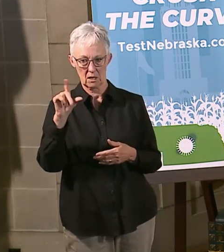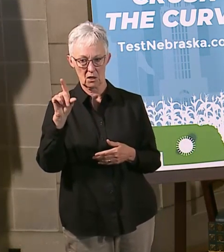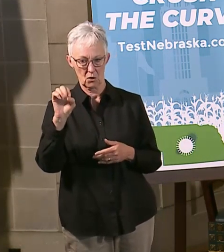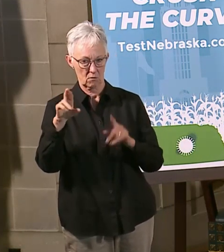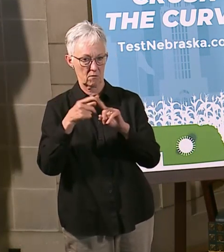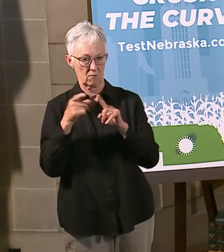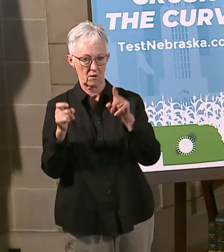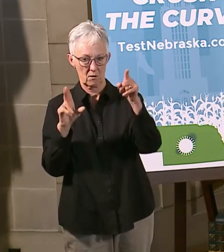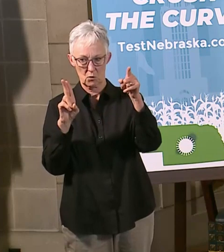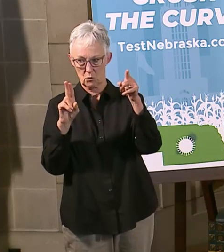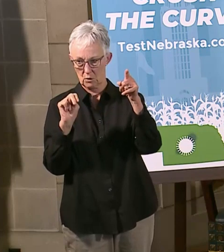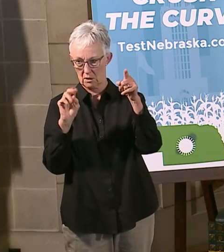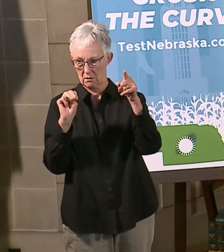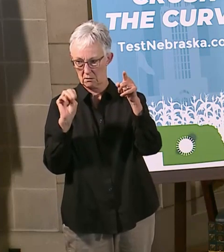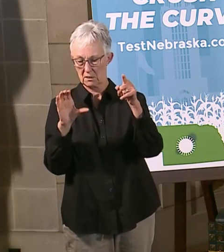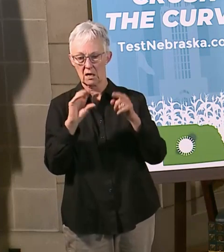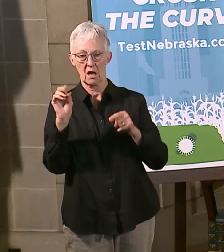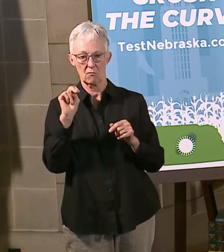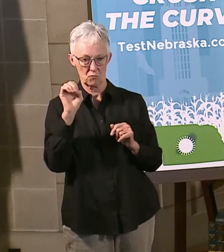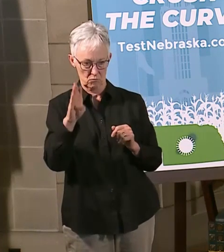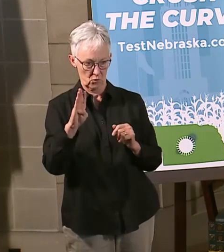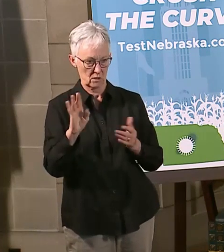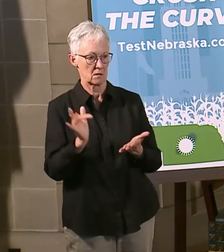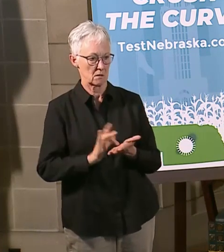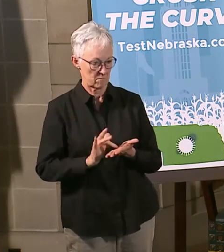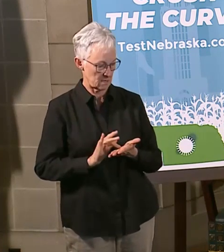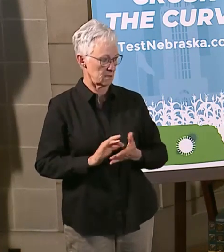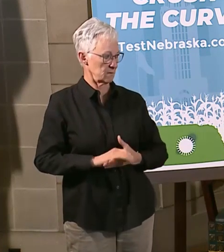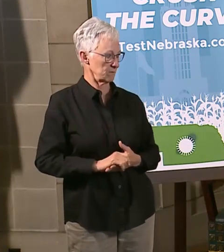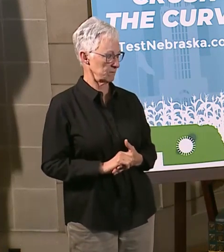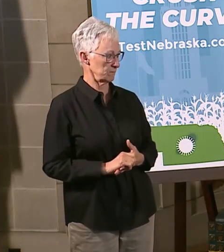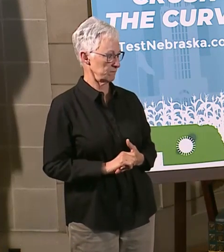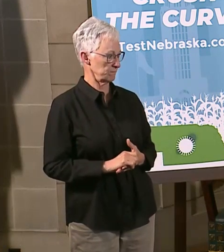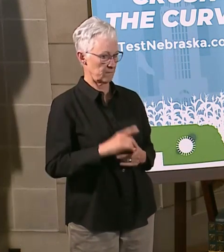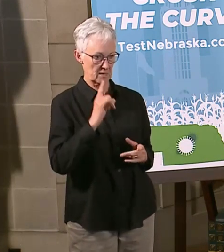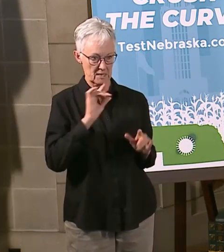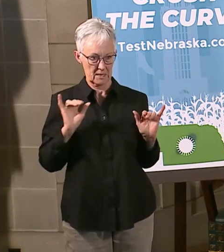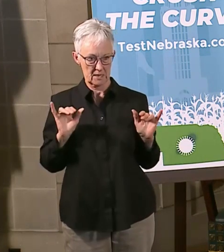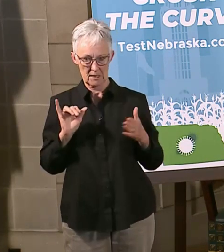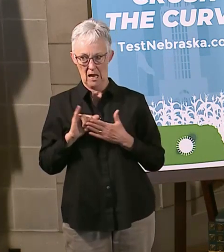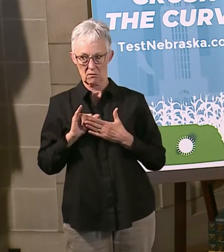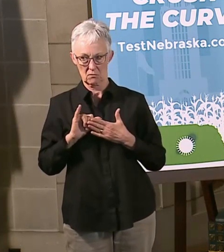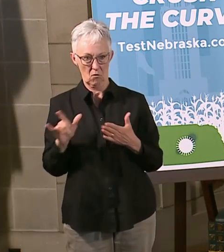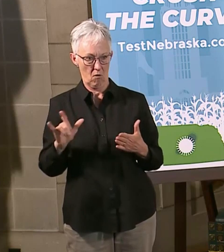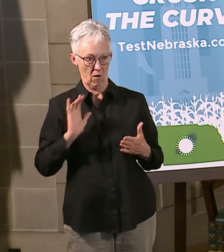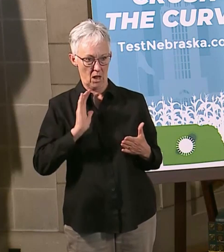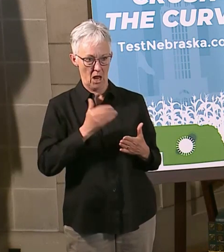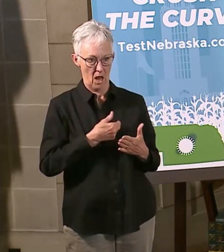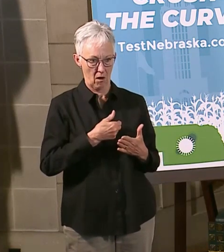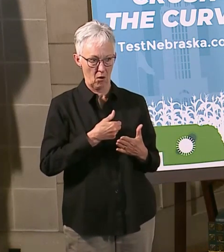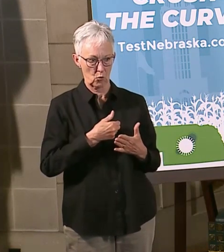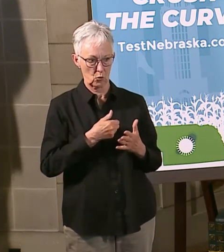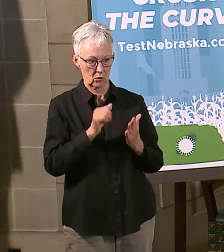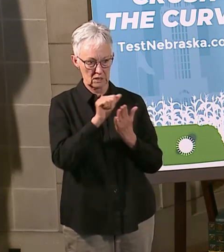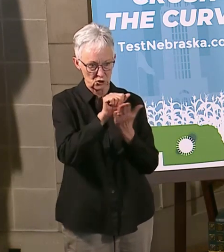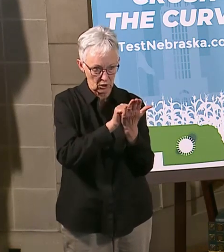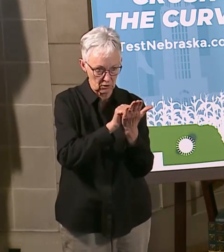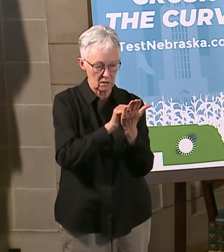Medicine. Okay, so I think that catches us up on all of our agenda. I will now go to